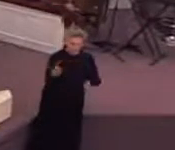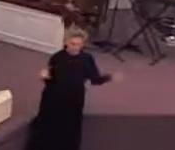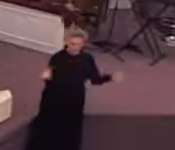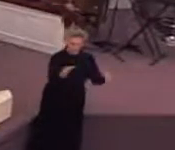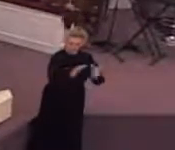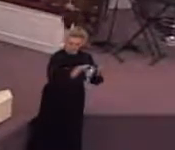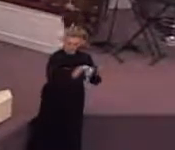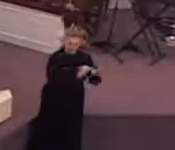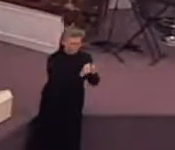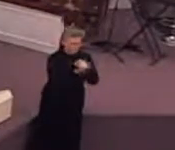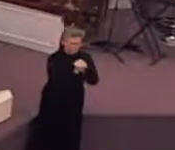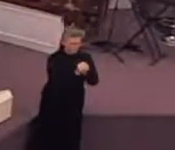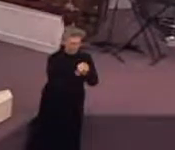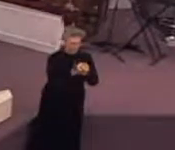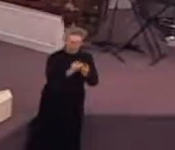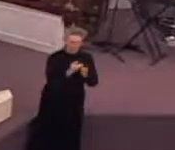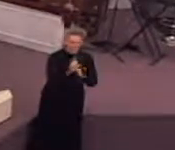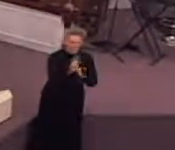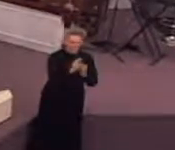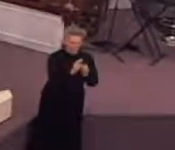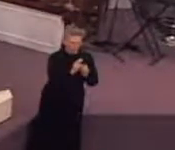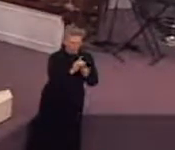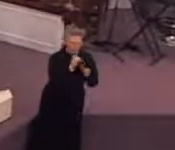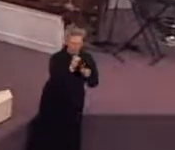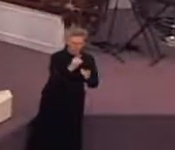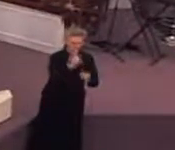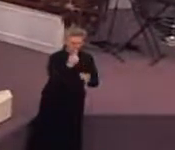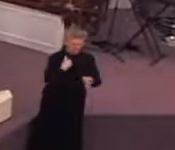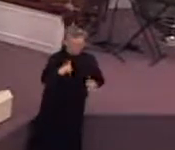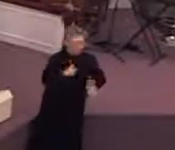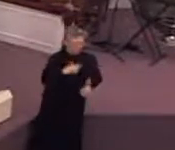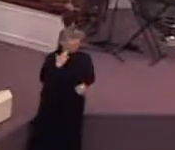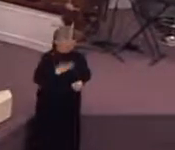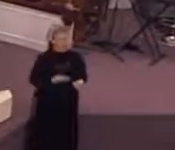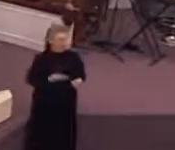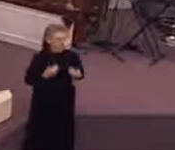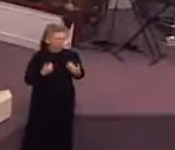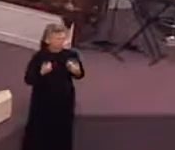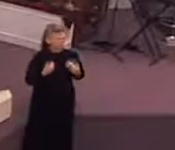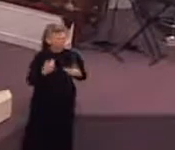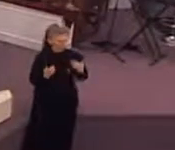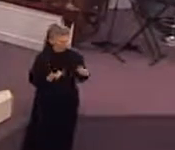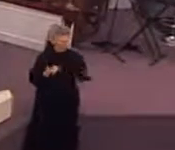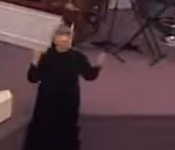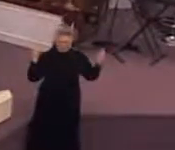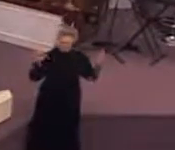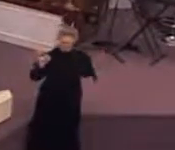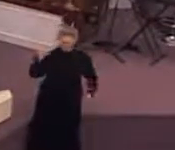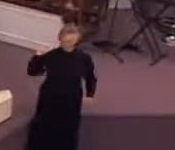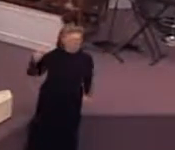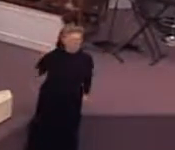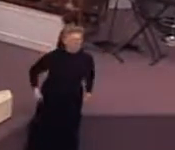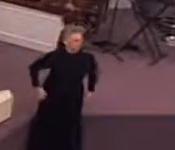that unification of the Spirit to say, we're going to have revival.